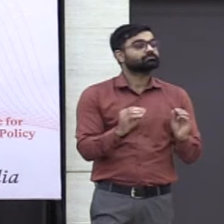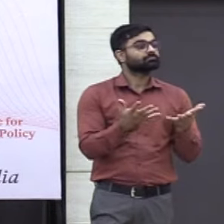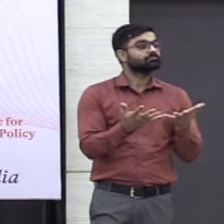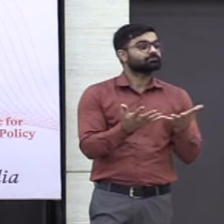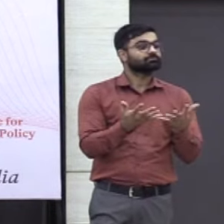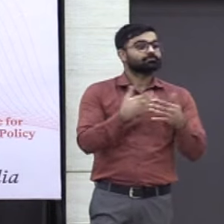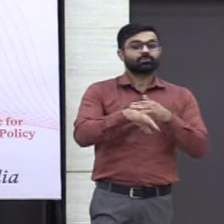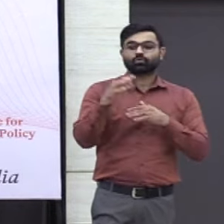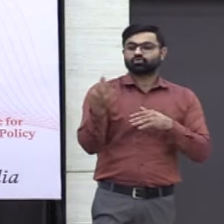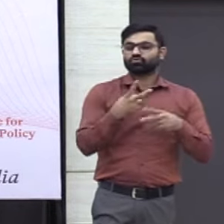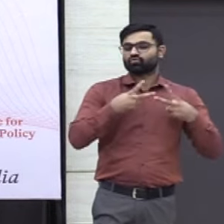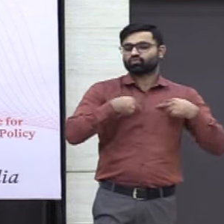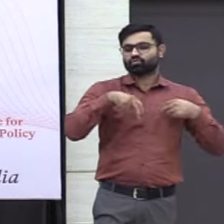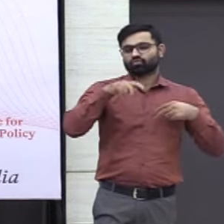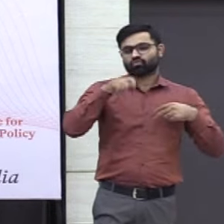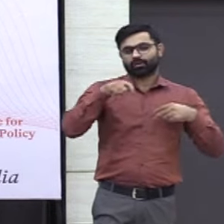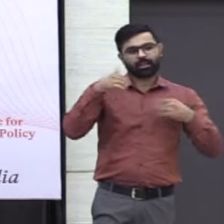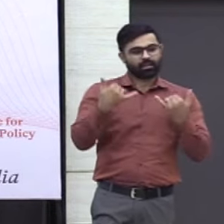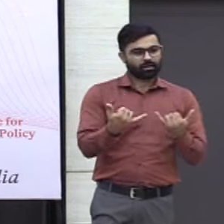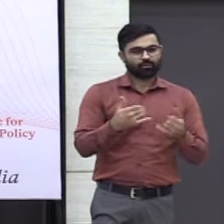Now, under the new code now,